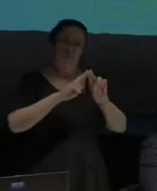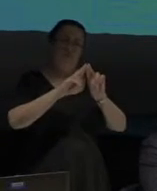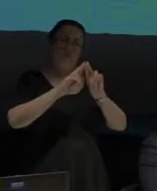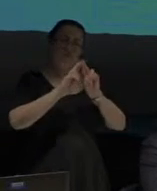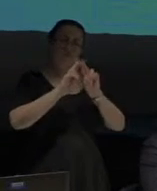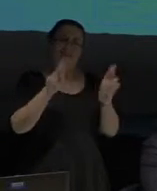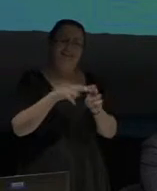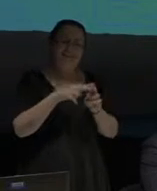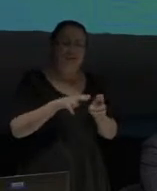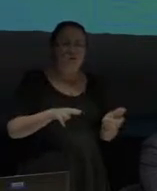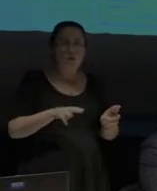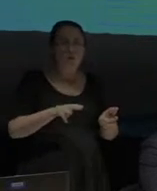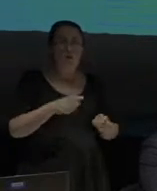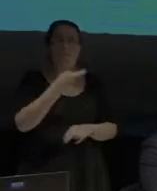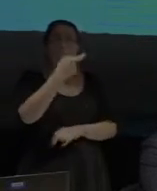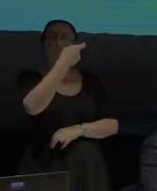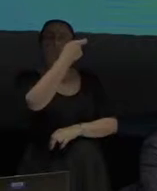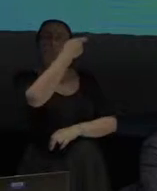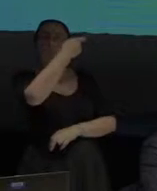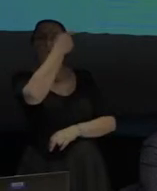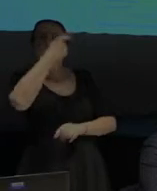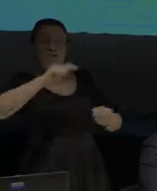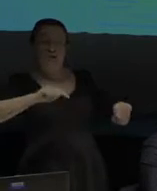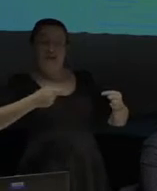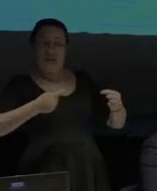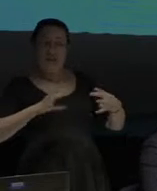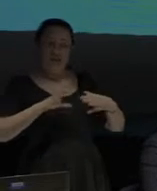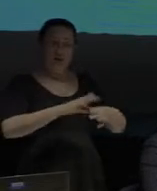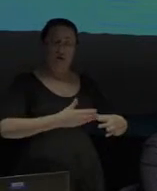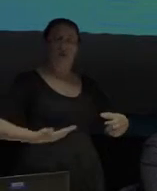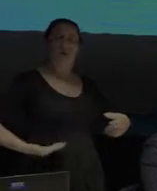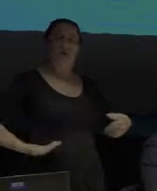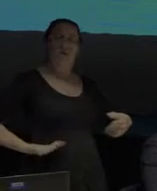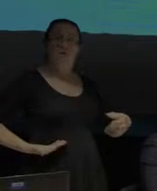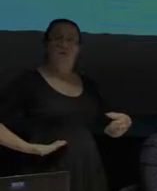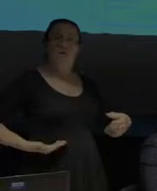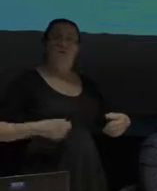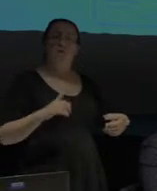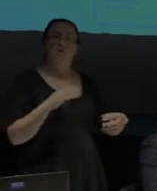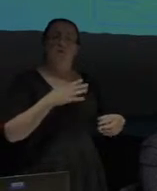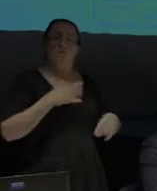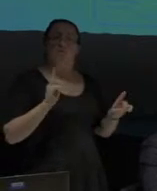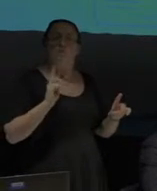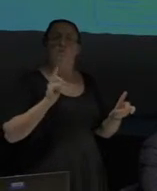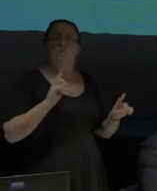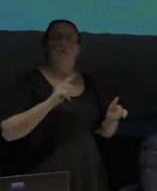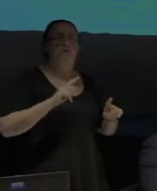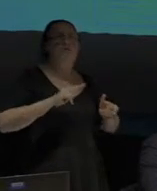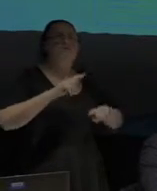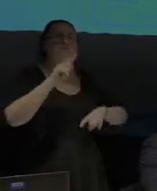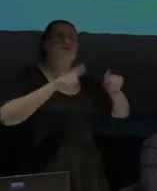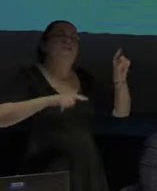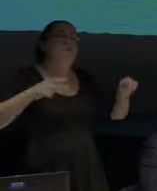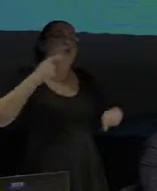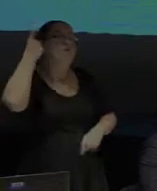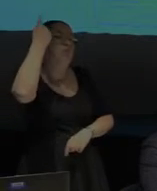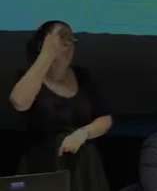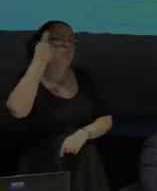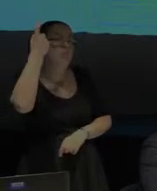international or intellectual challenge in business, is diversity of thought. Because people with different backgrounds, different ideas and